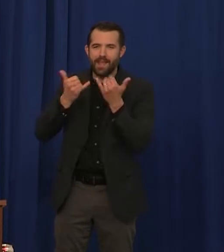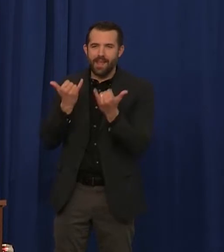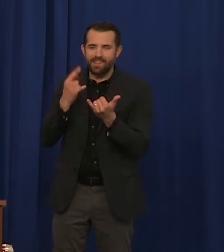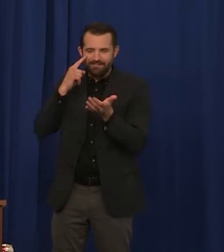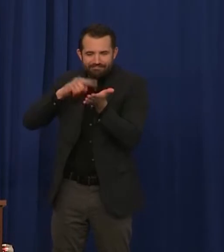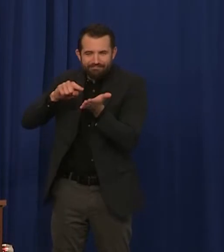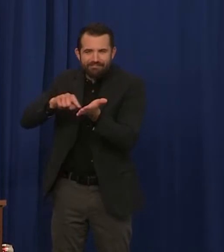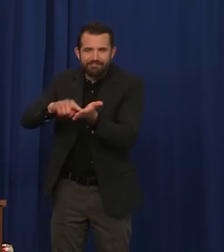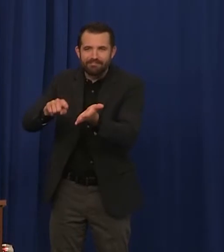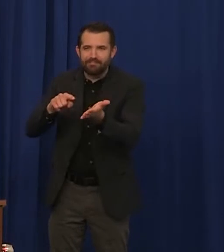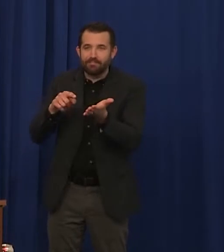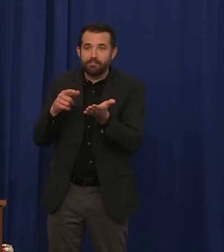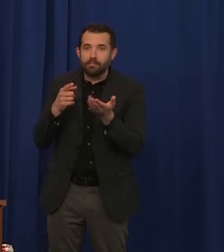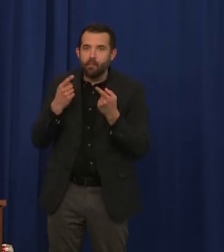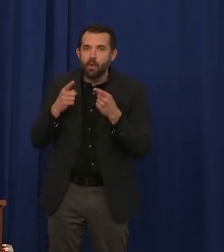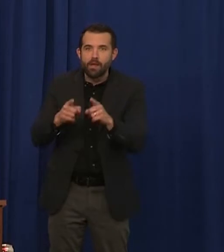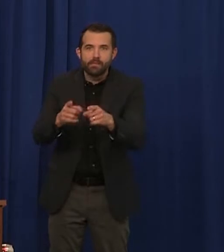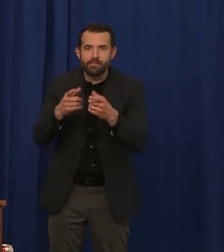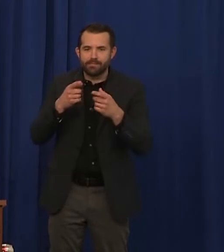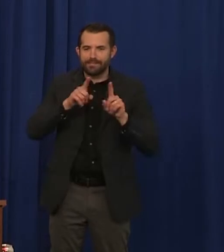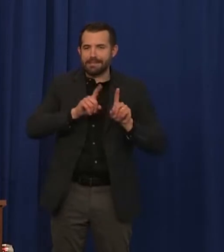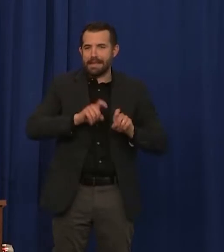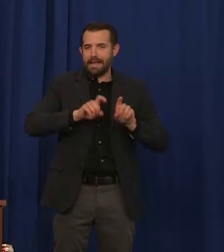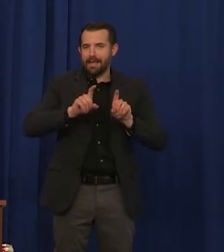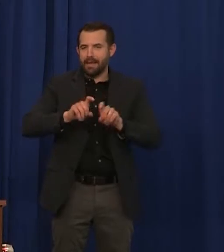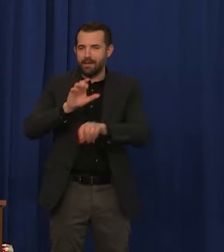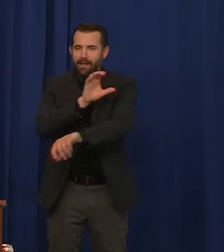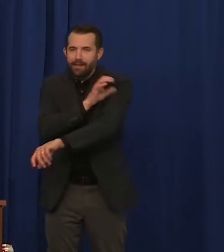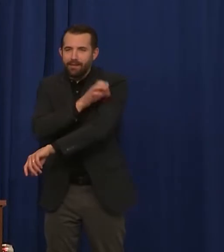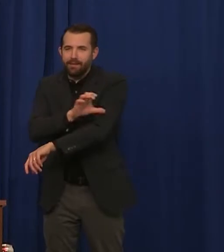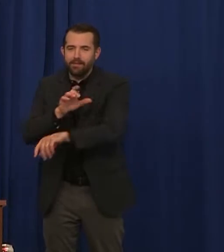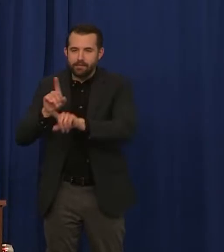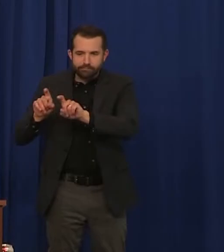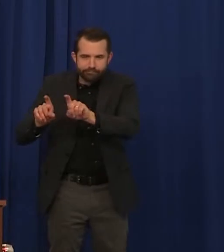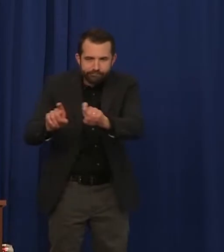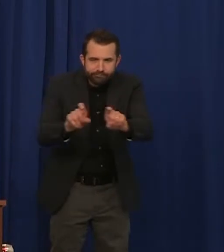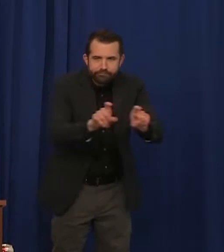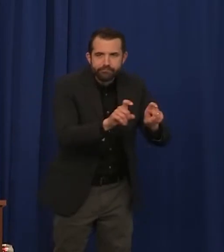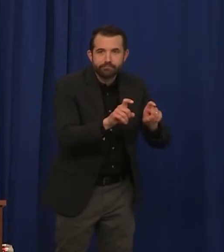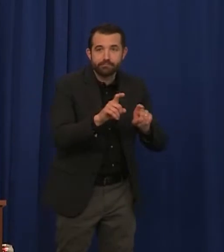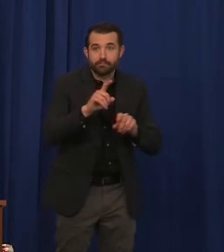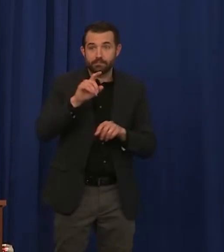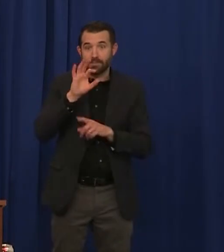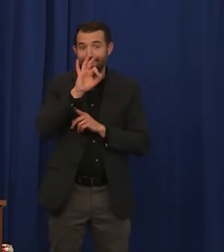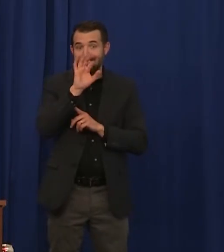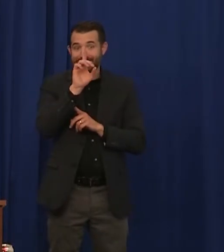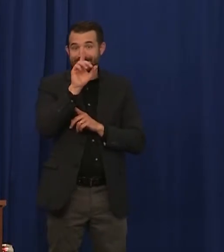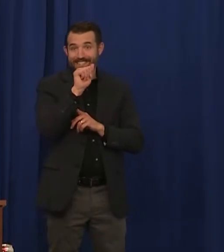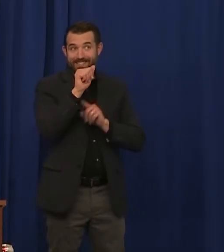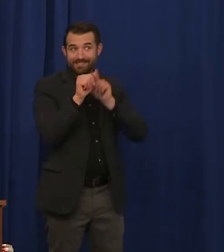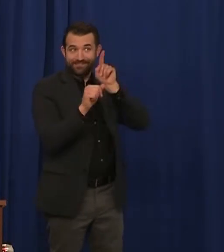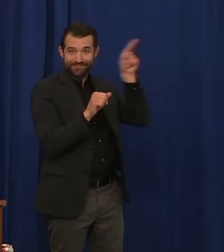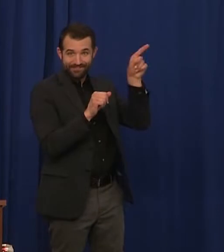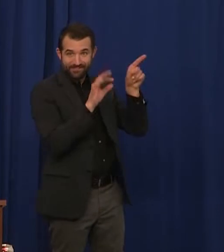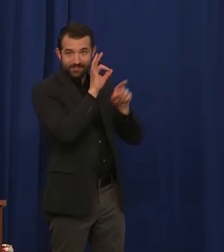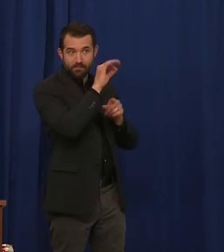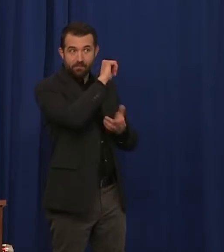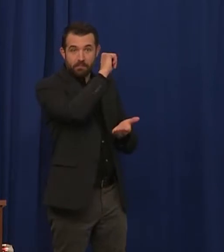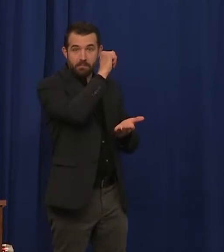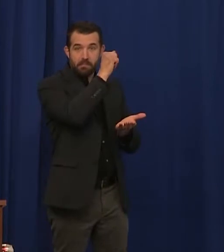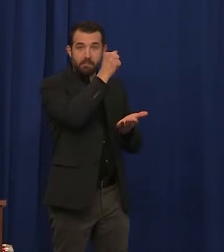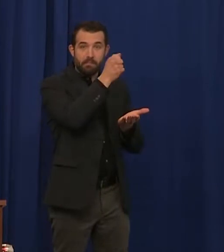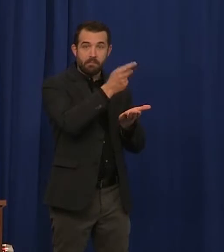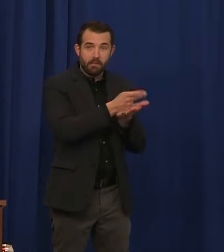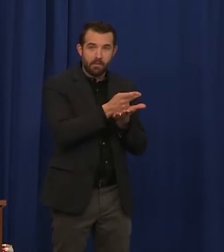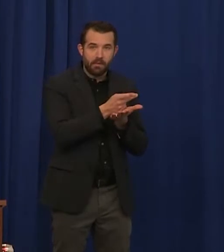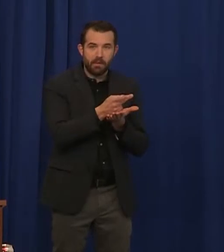proper clinical trials. But the FDA has allowed it to move forward on a compassionate use basis, or the equivalent of,